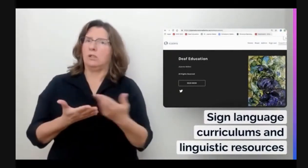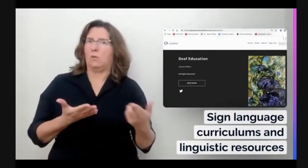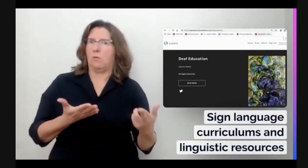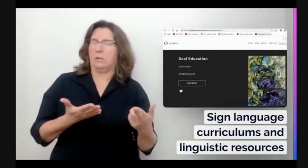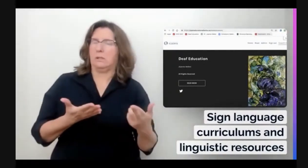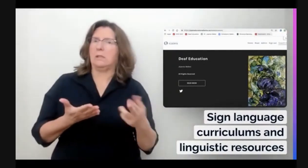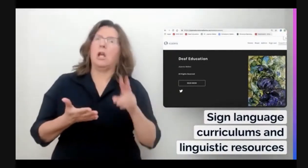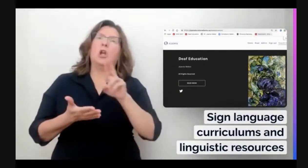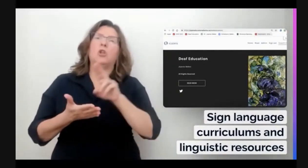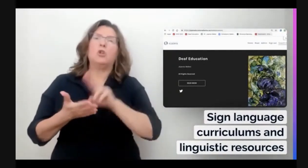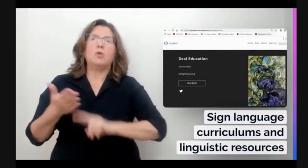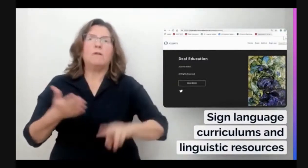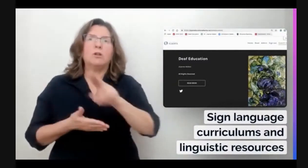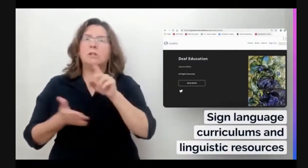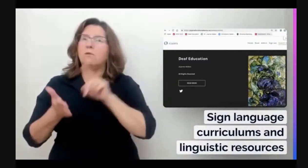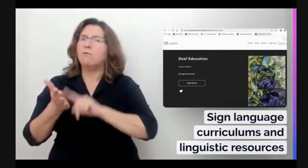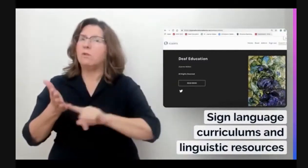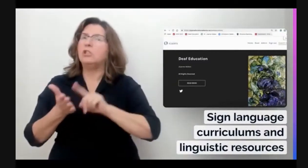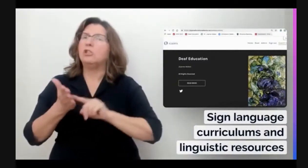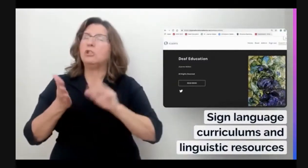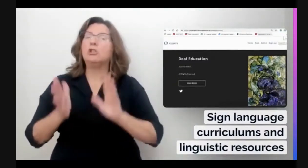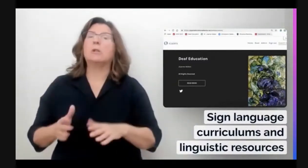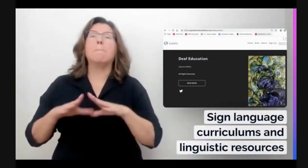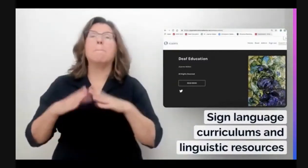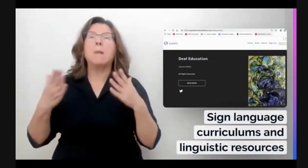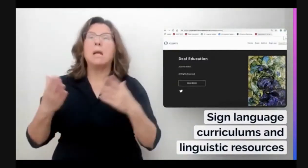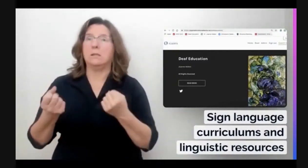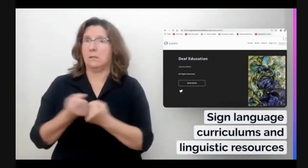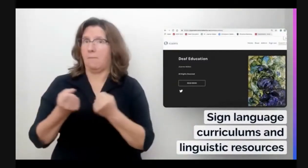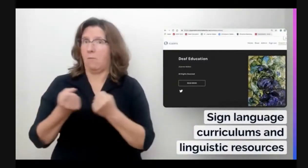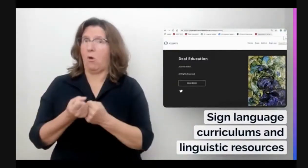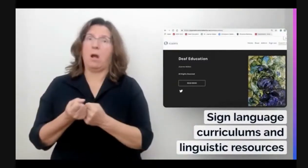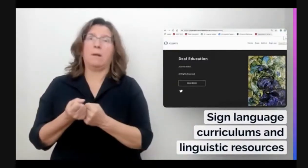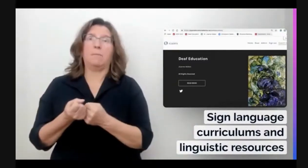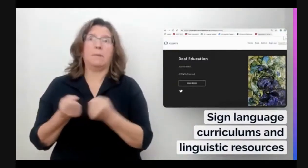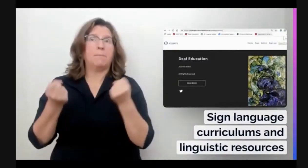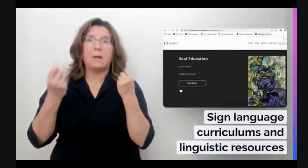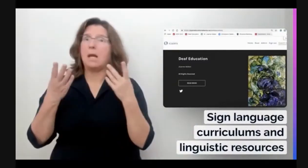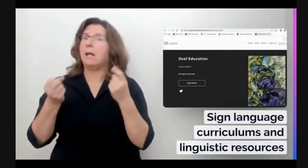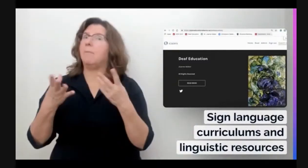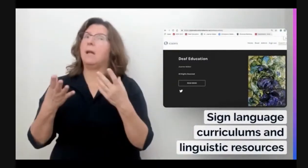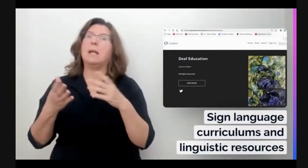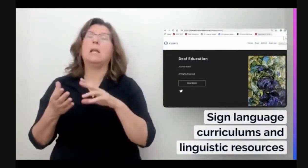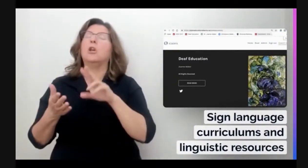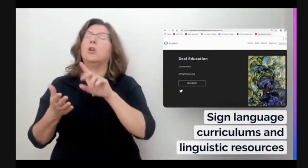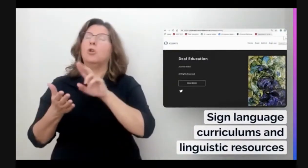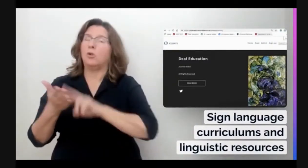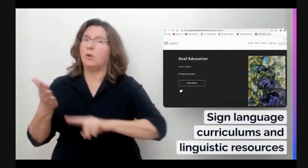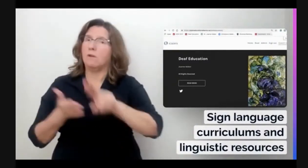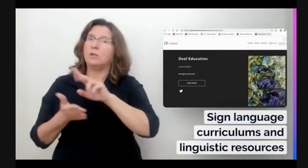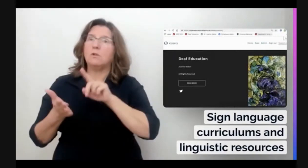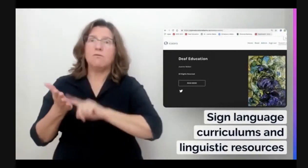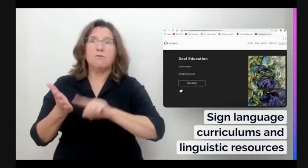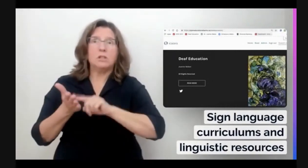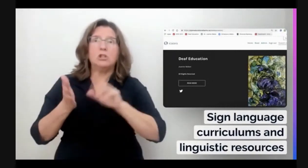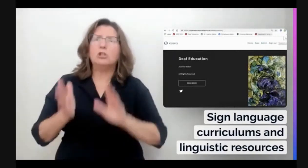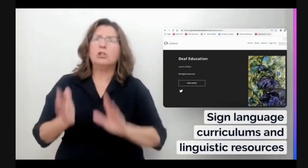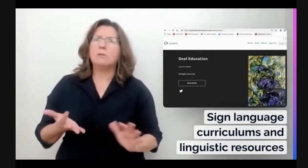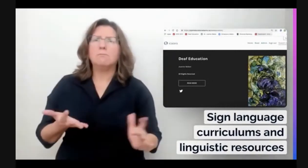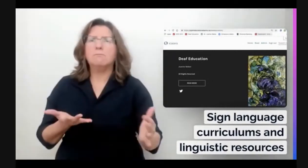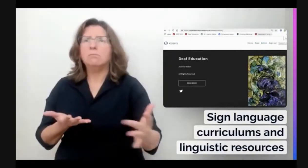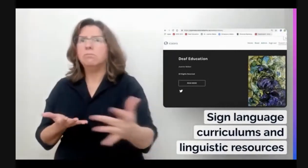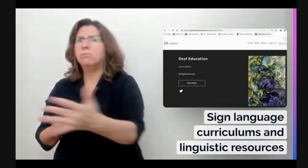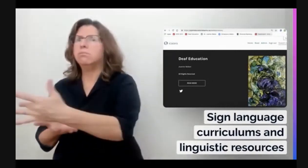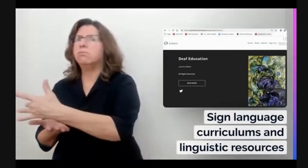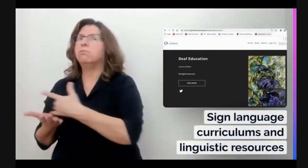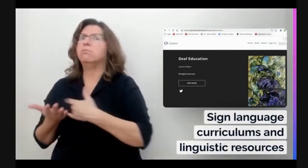members as linguistic resources. There is a wealth of research on sign languages around the world. Capitalize